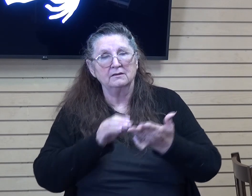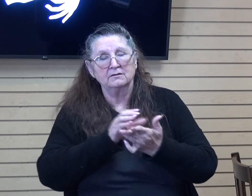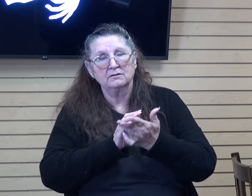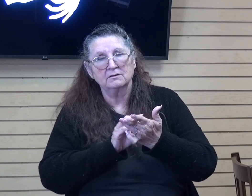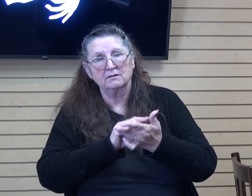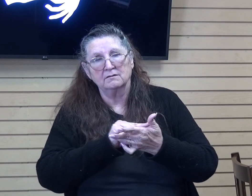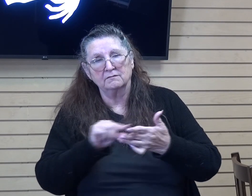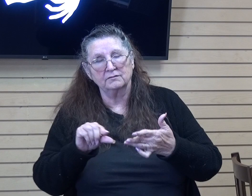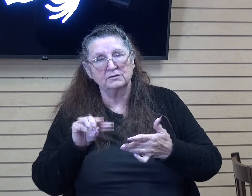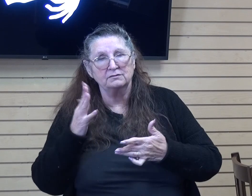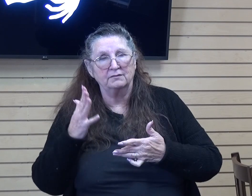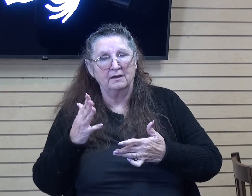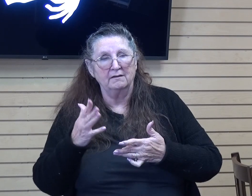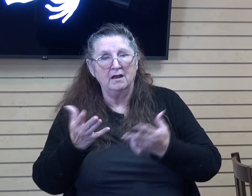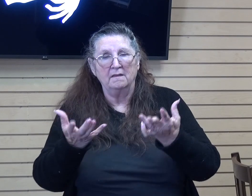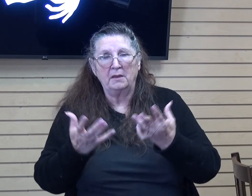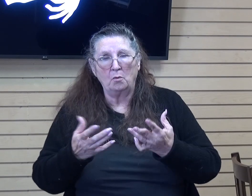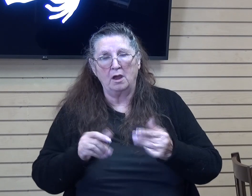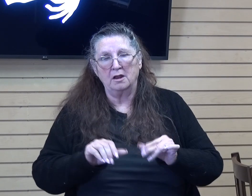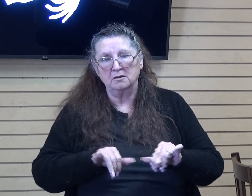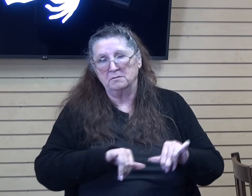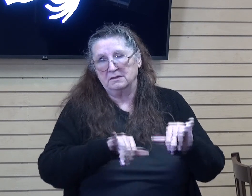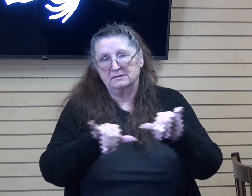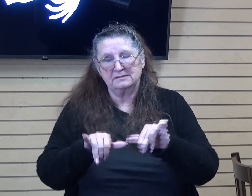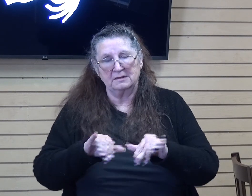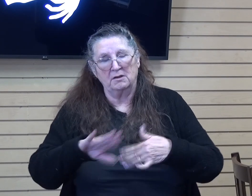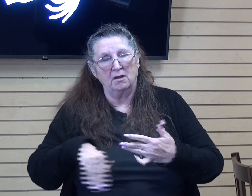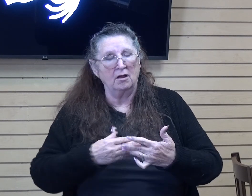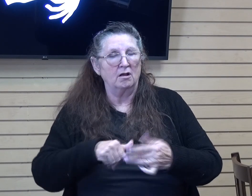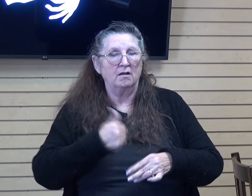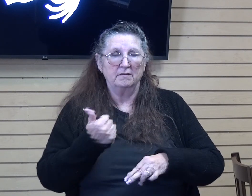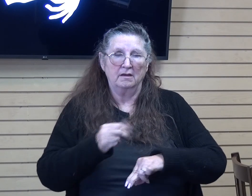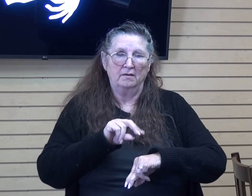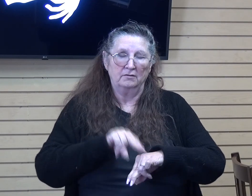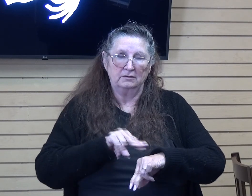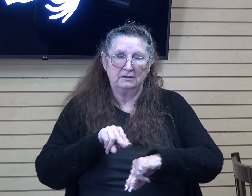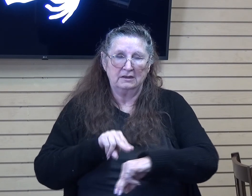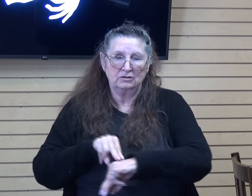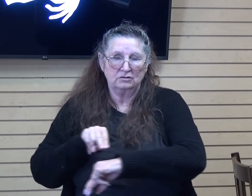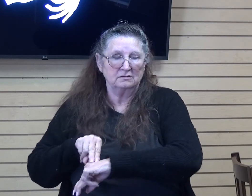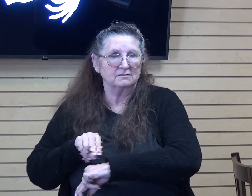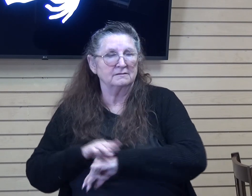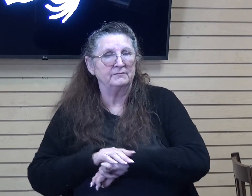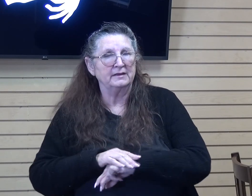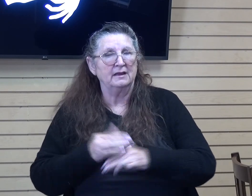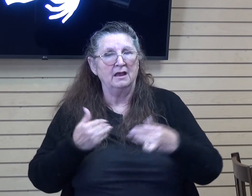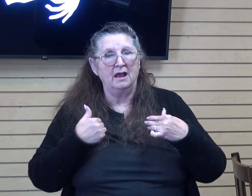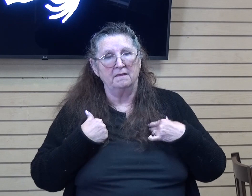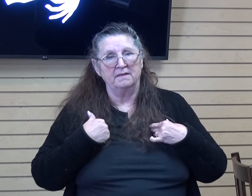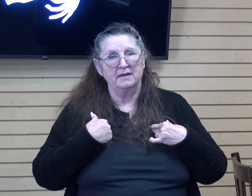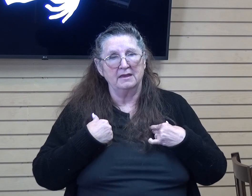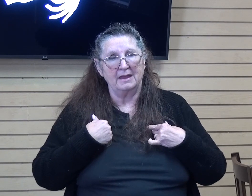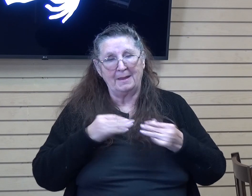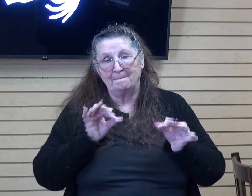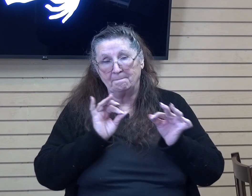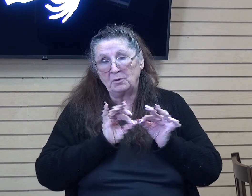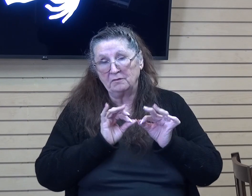nations, like they wanted to be like everyone else. And they already had everything perfect, but